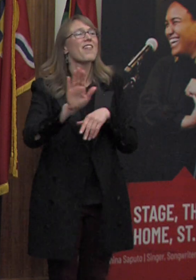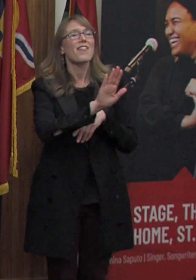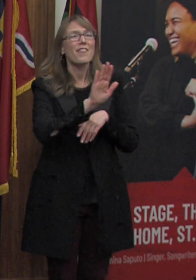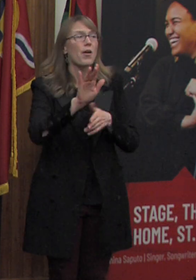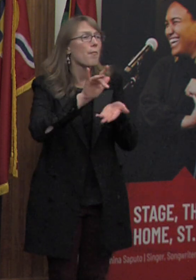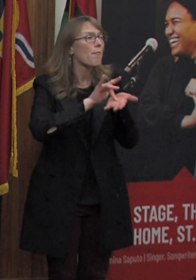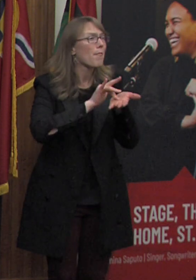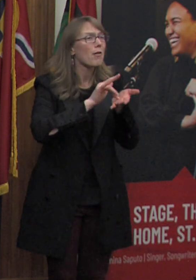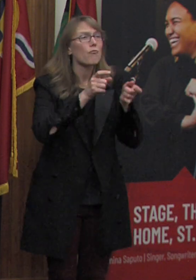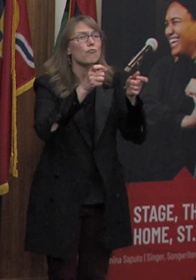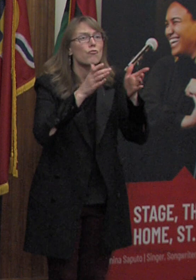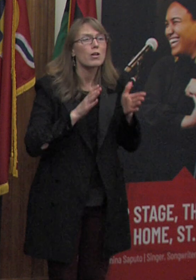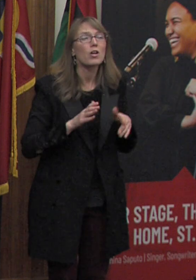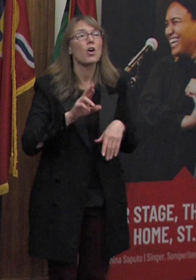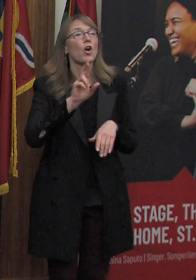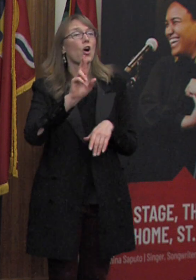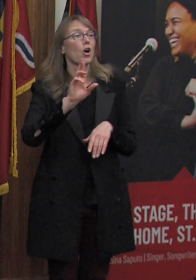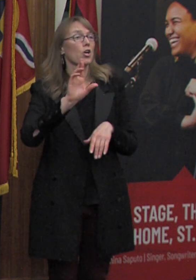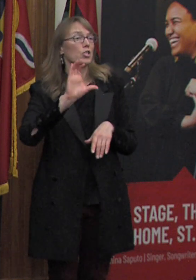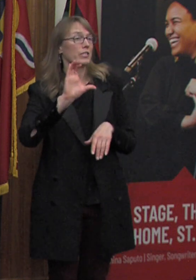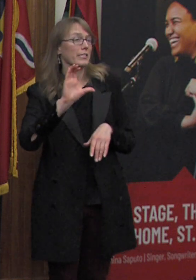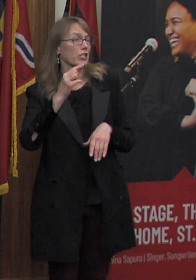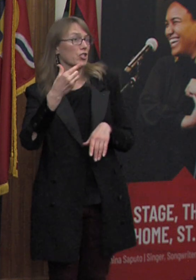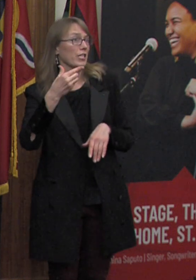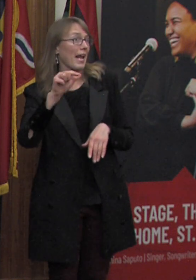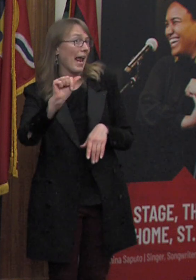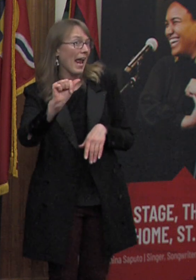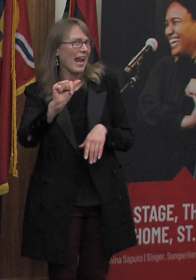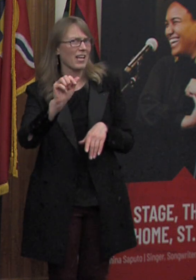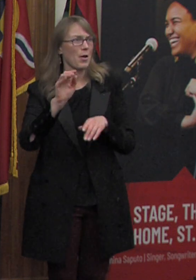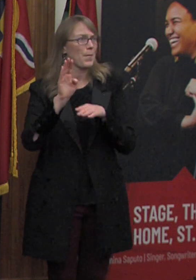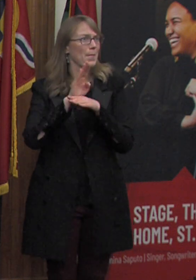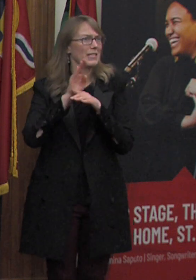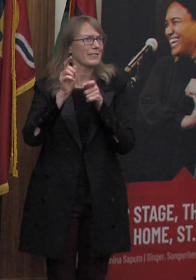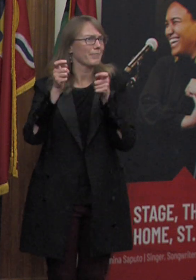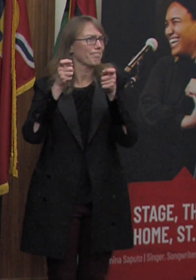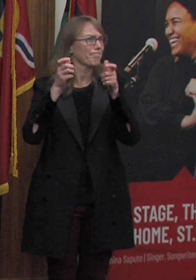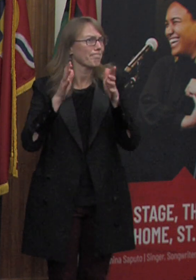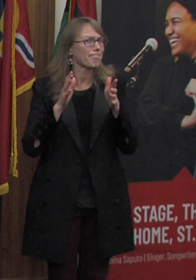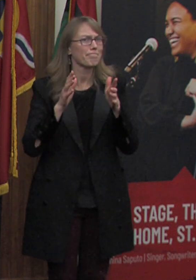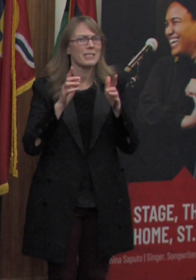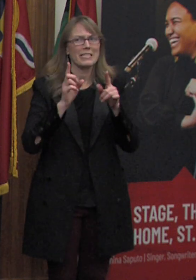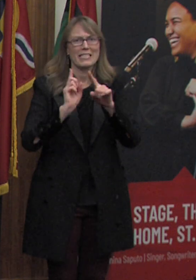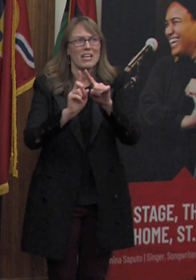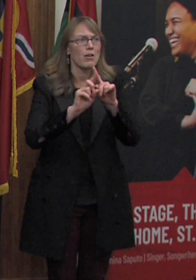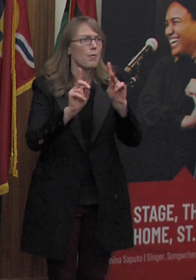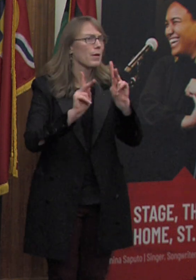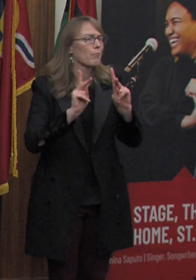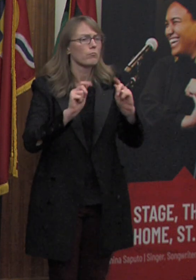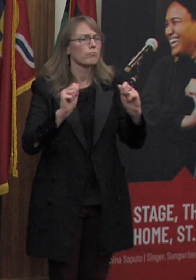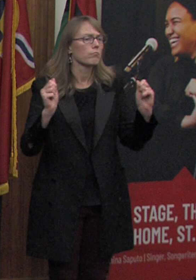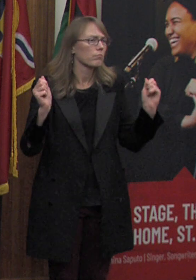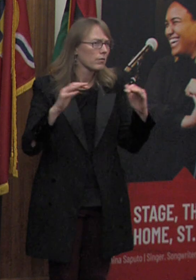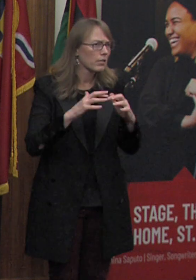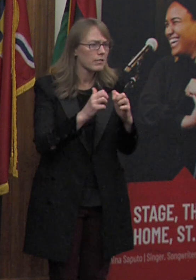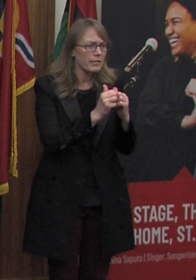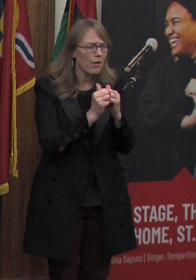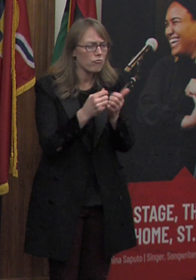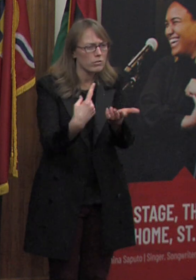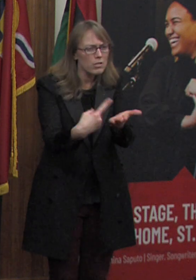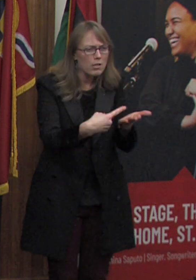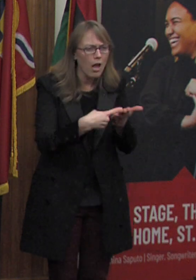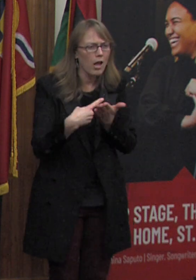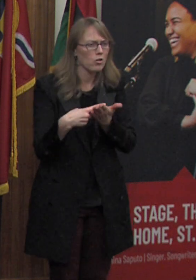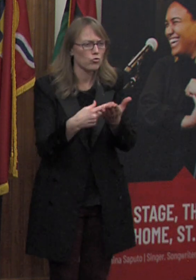business community, RCGA, et cetera, to try to come together to make a joint decision, because we